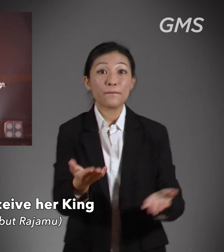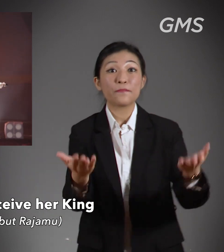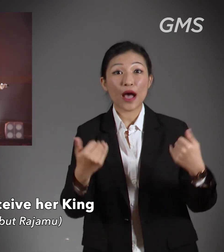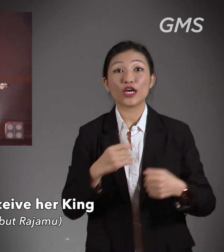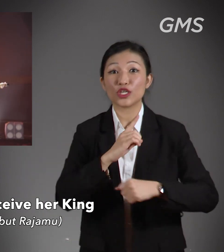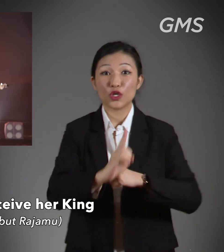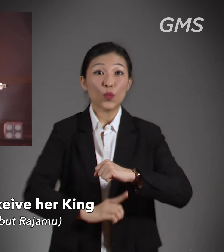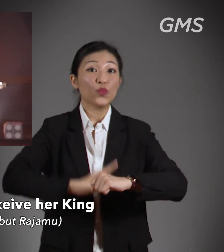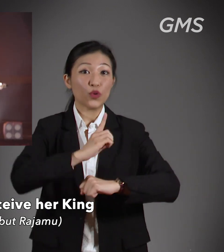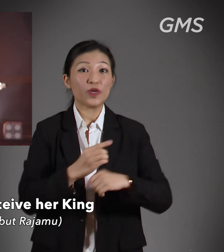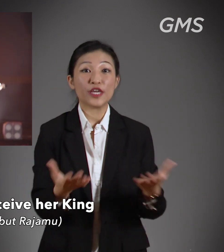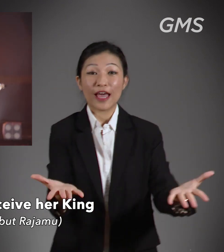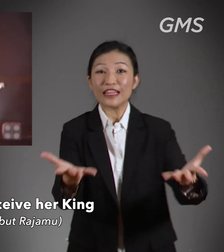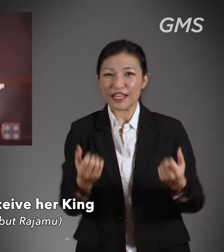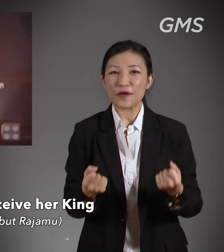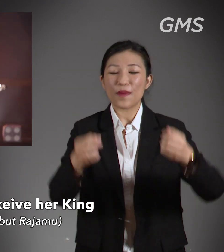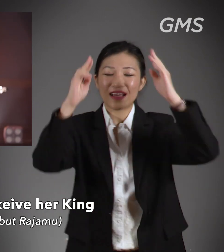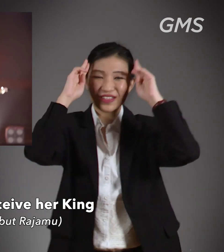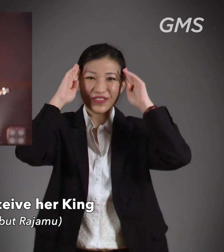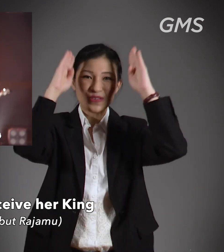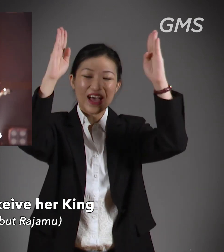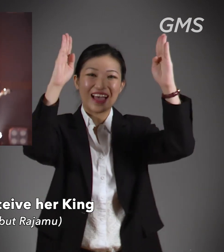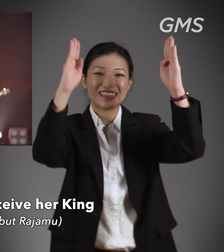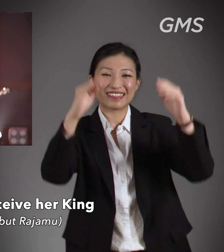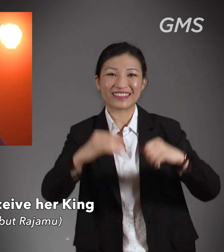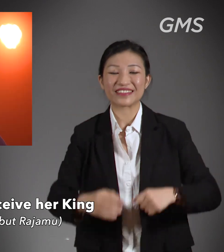earth receive her